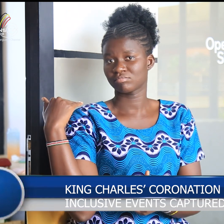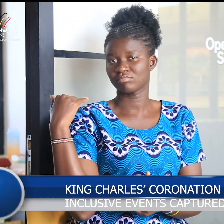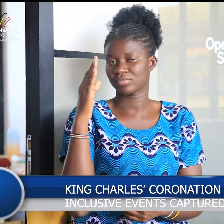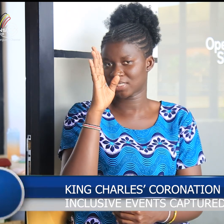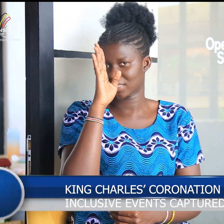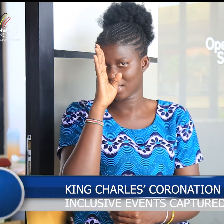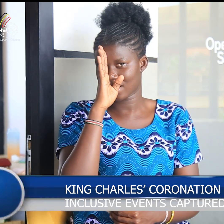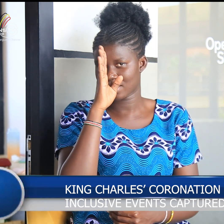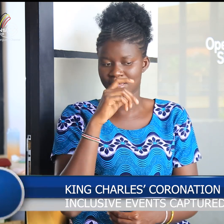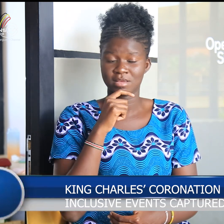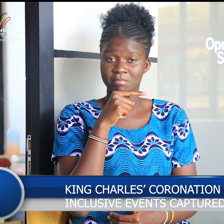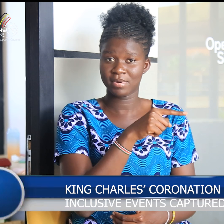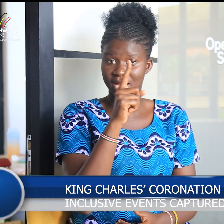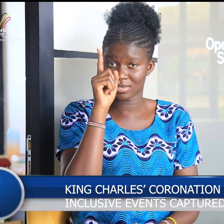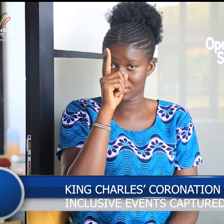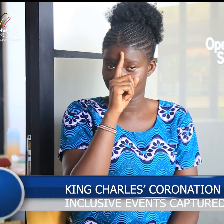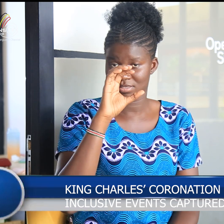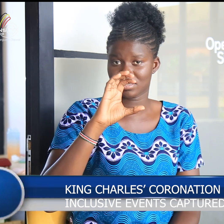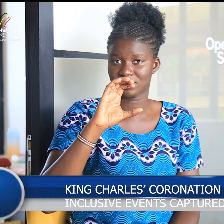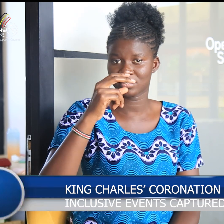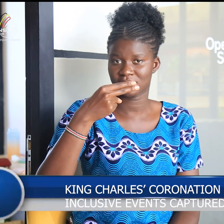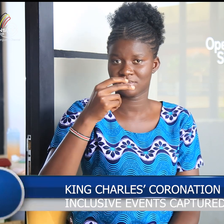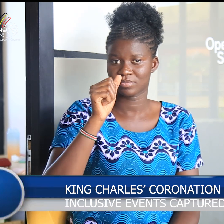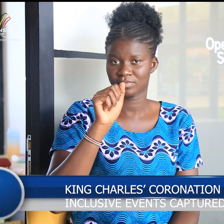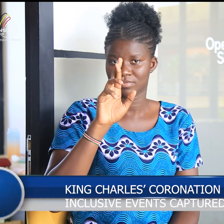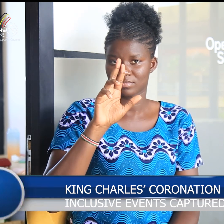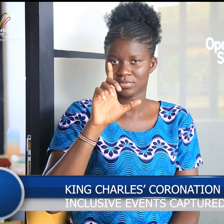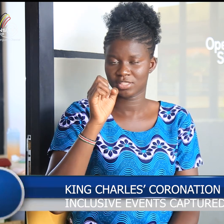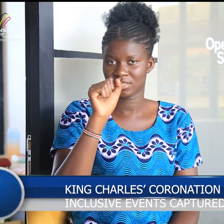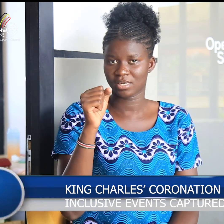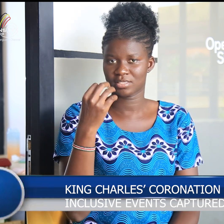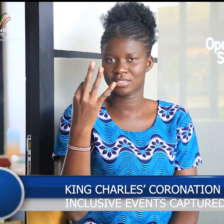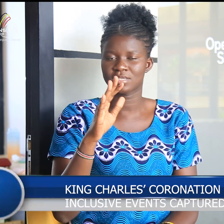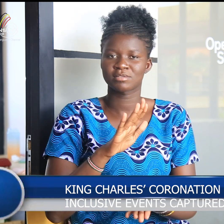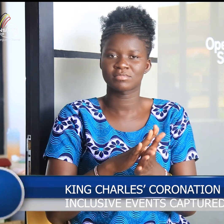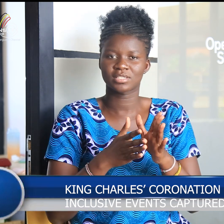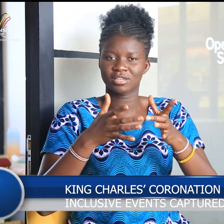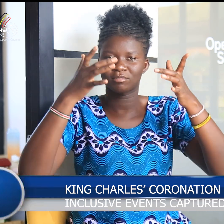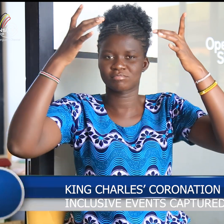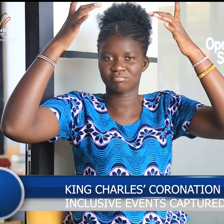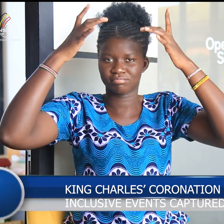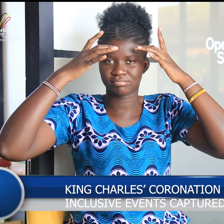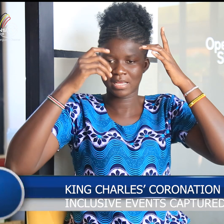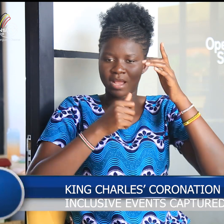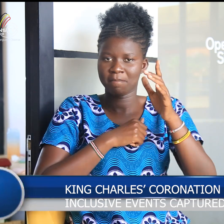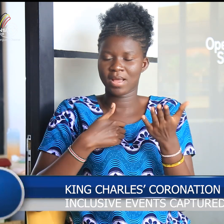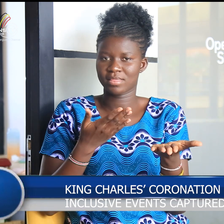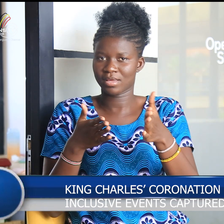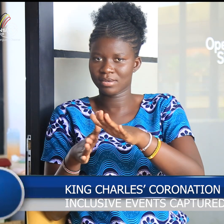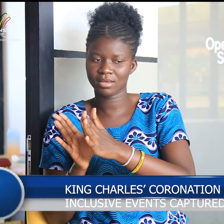Queen Elizabeth died last year when King Charles became when Prince